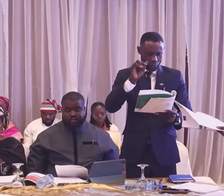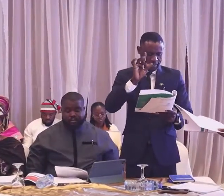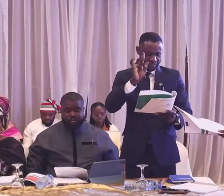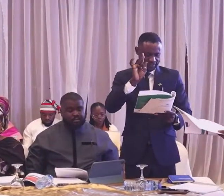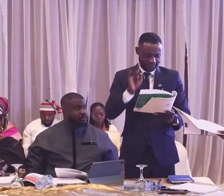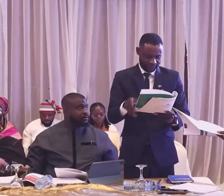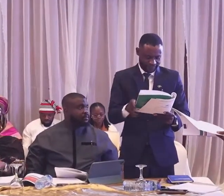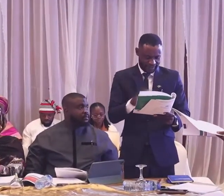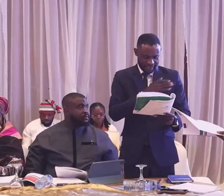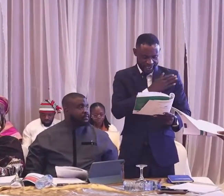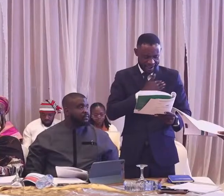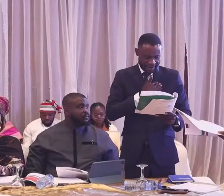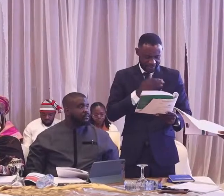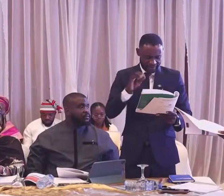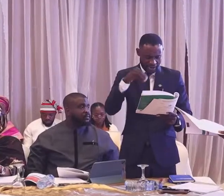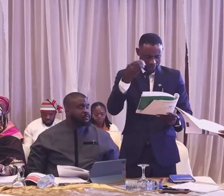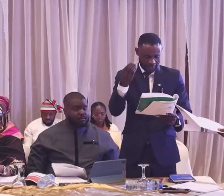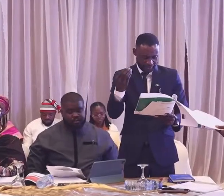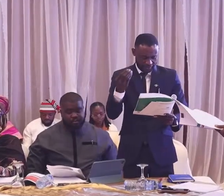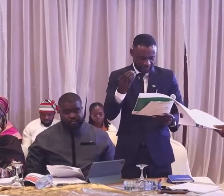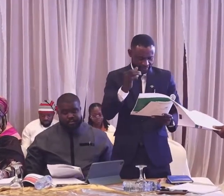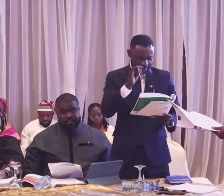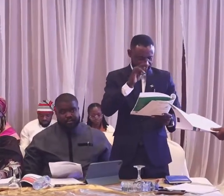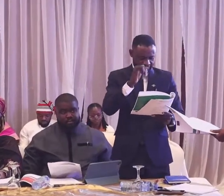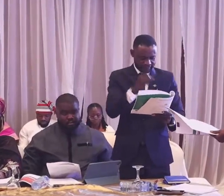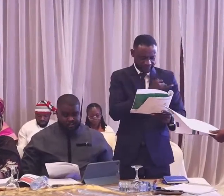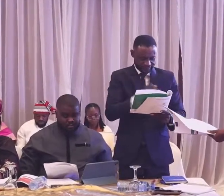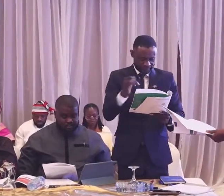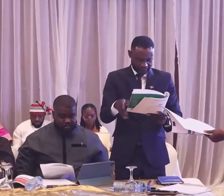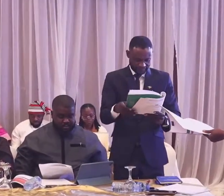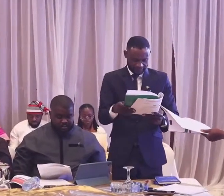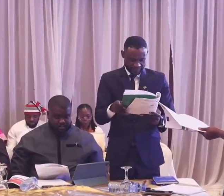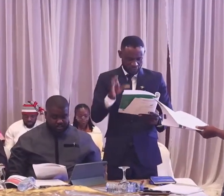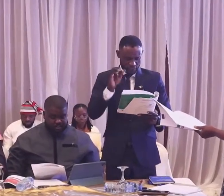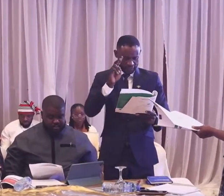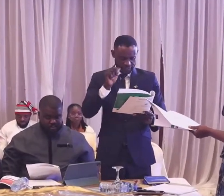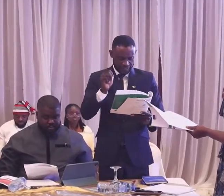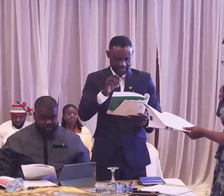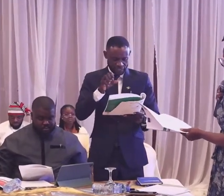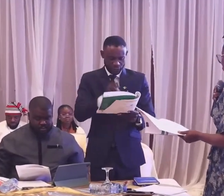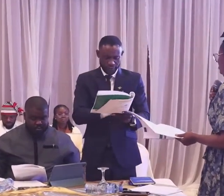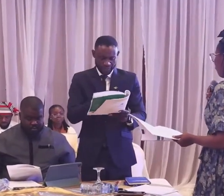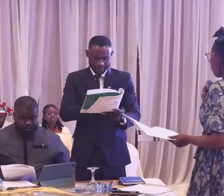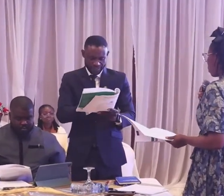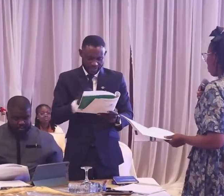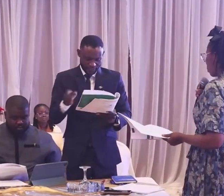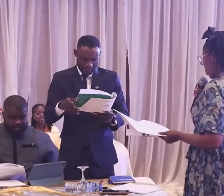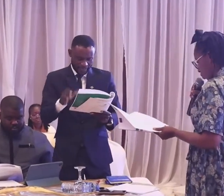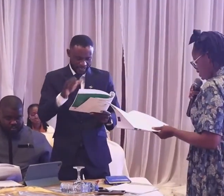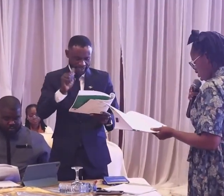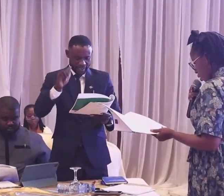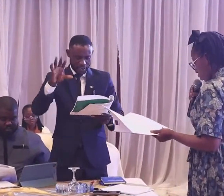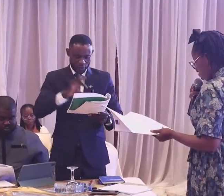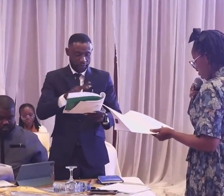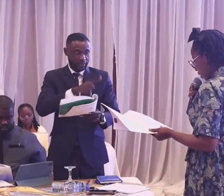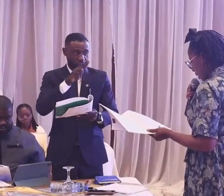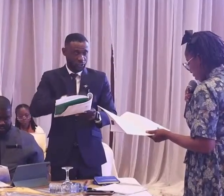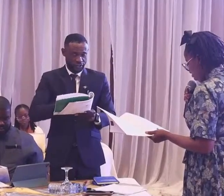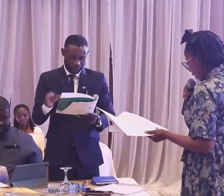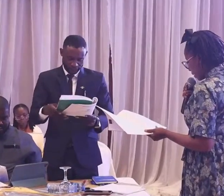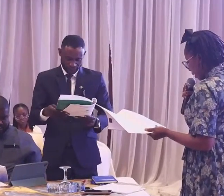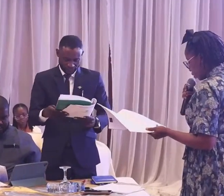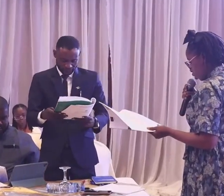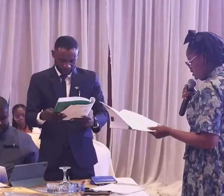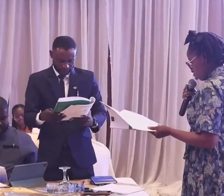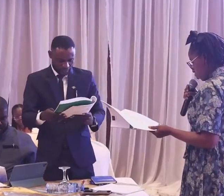Disability Prohibition Act 2018 and other international conventions such as the